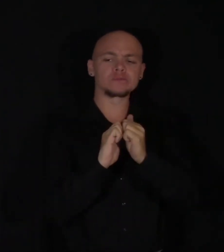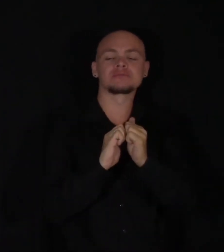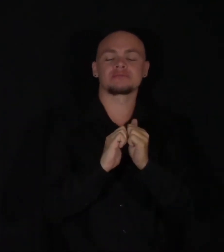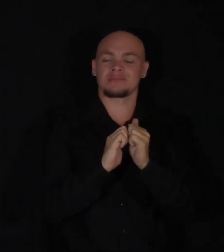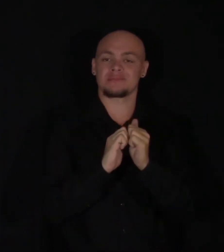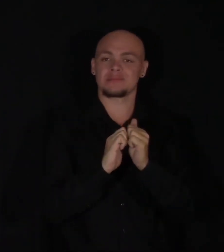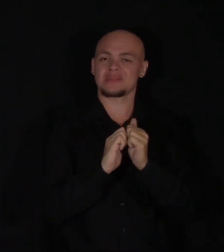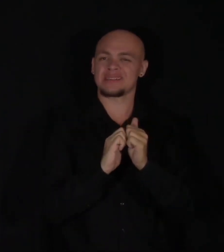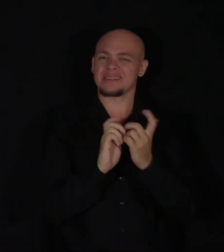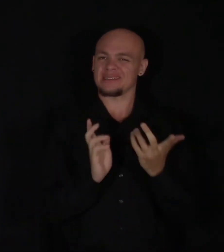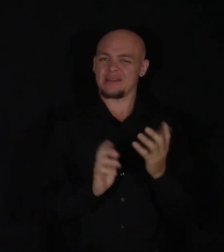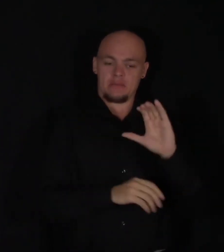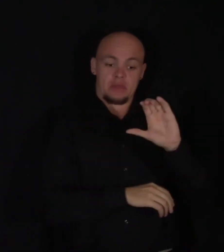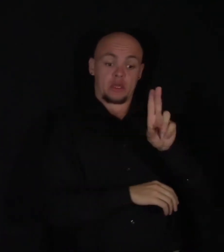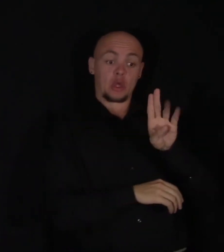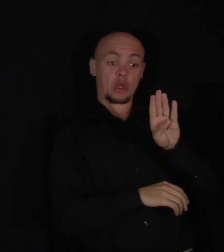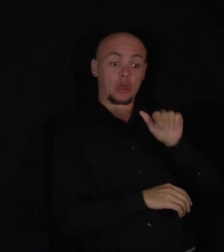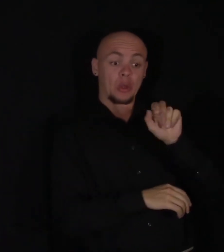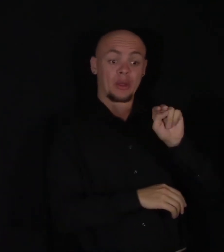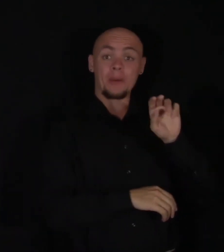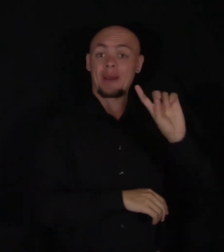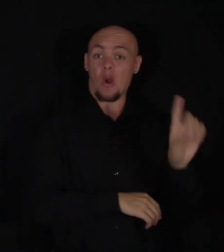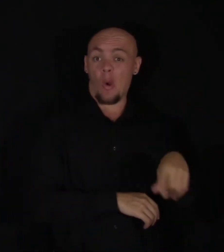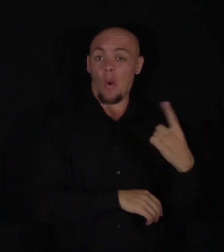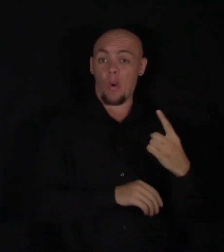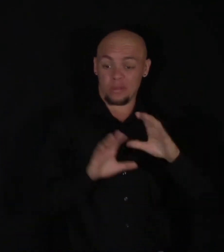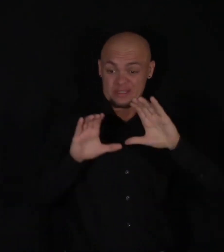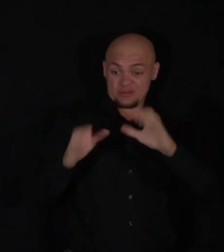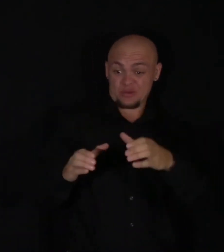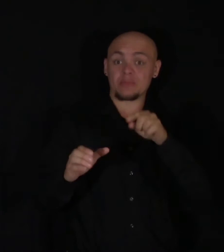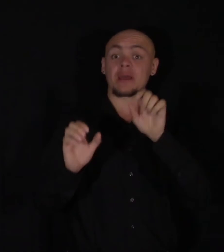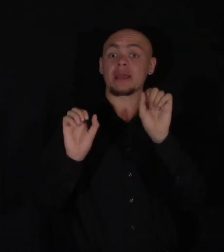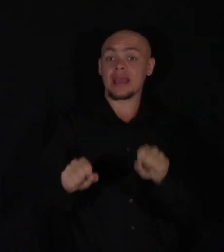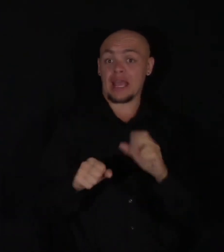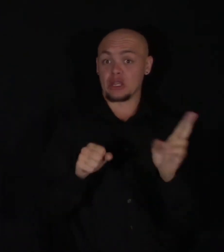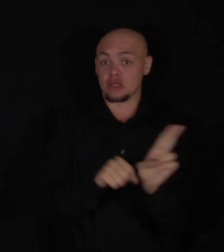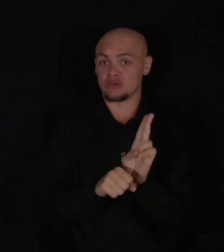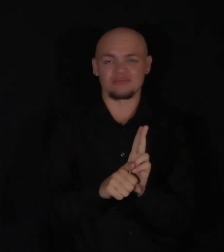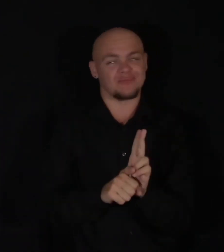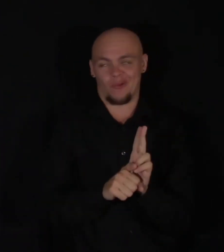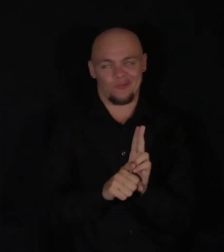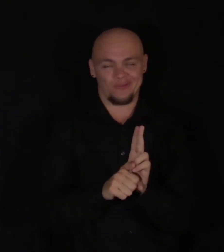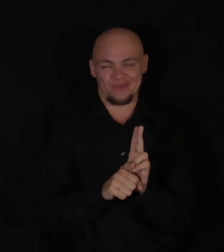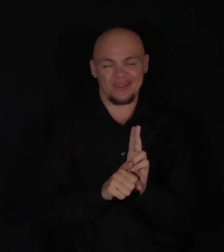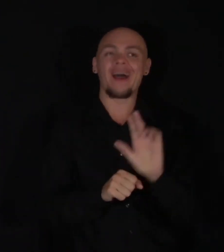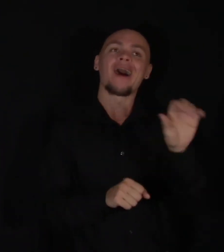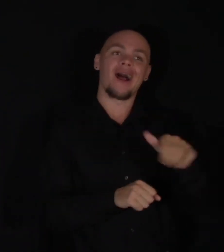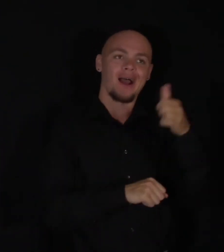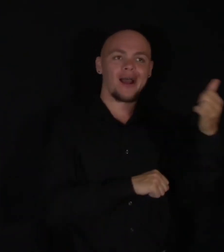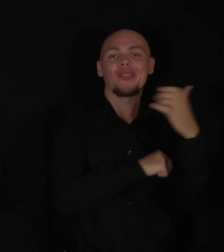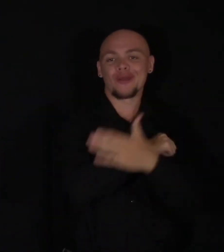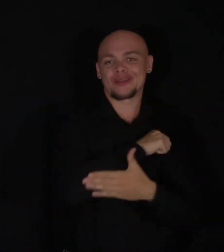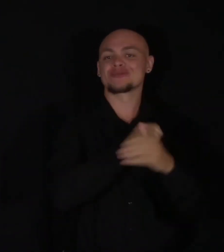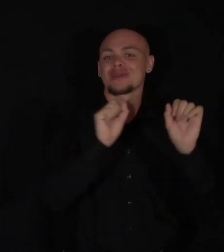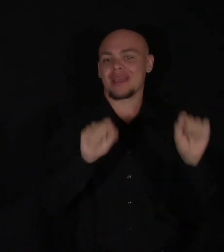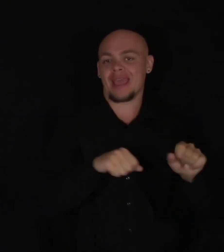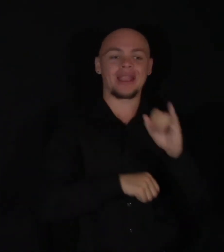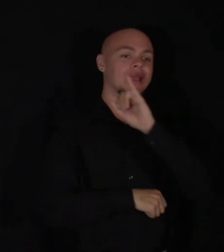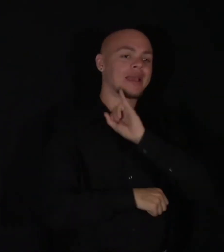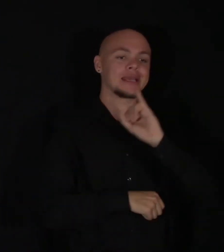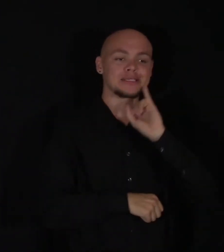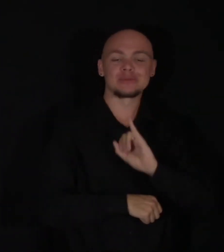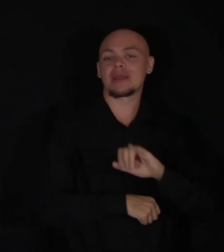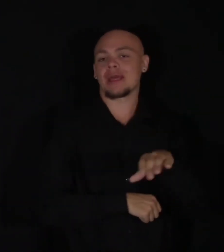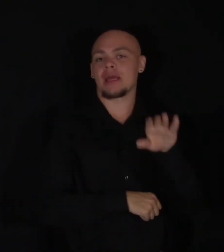But it's not like Cubans are the only people in the world that understand and know how to use seduction, right? Like you can experience in other countries in the world, in Israel, in Brazil,